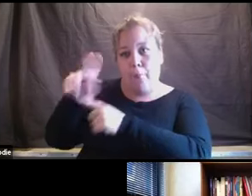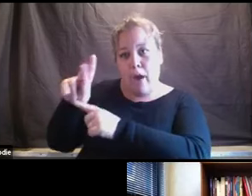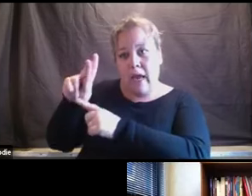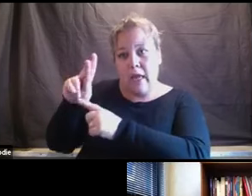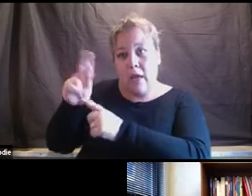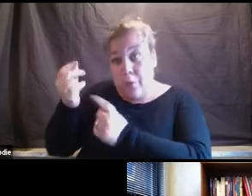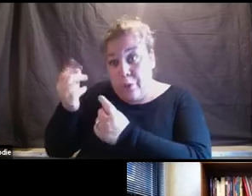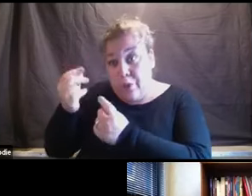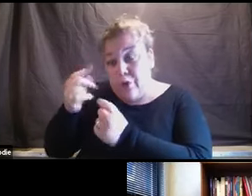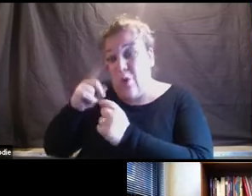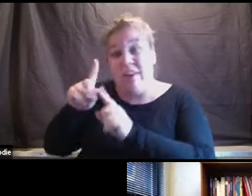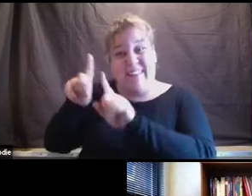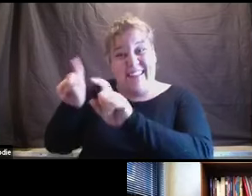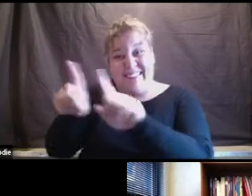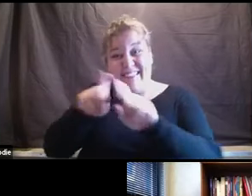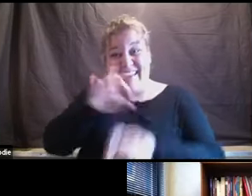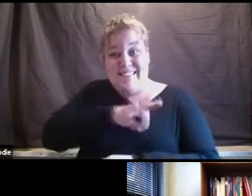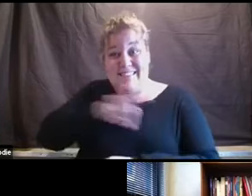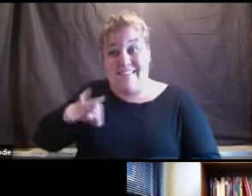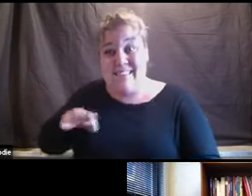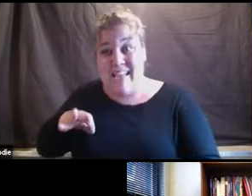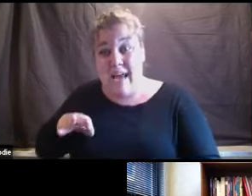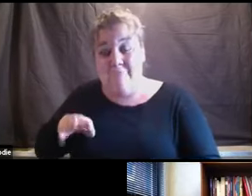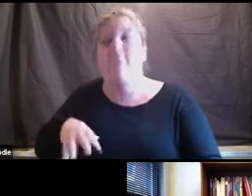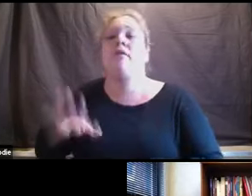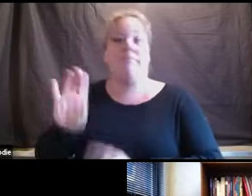found a pretty significant proportion. I'm thinking of one